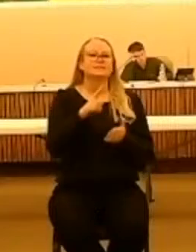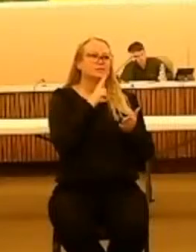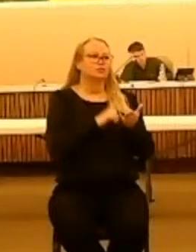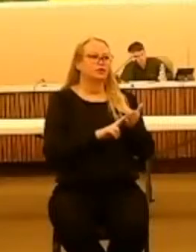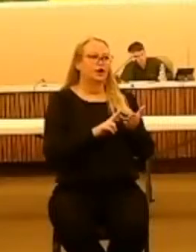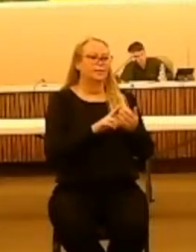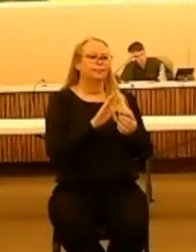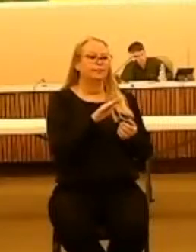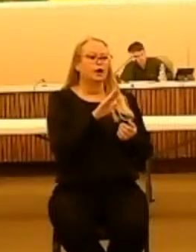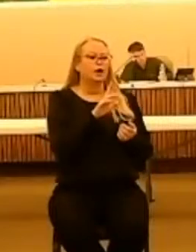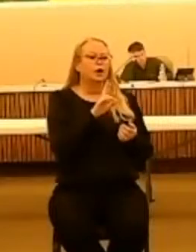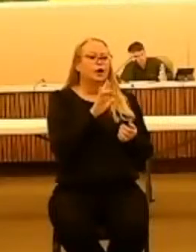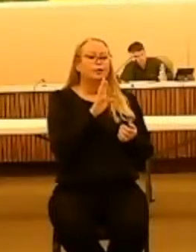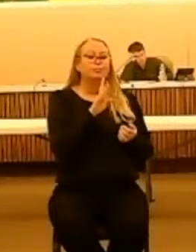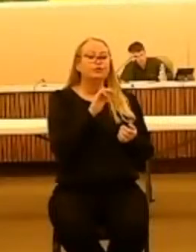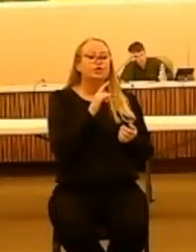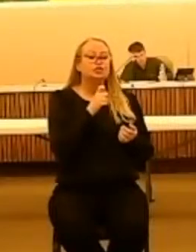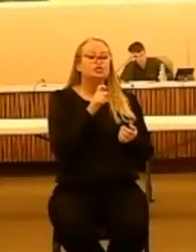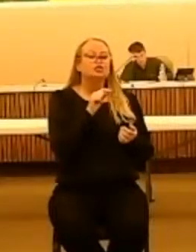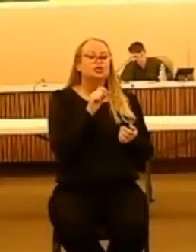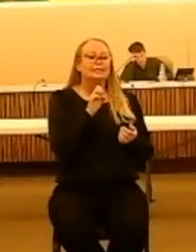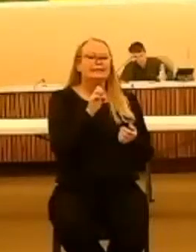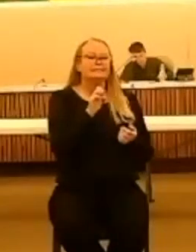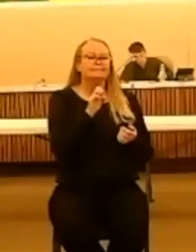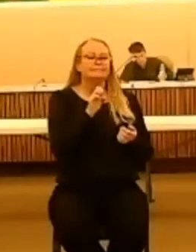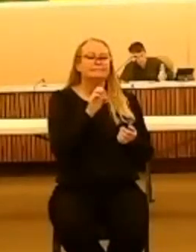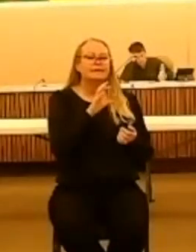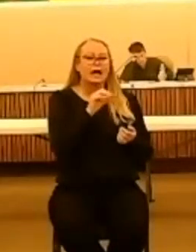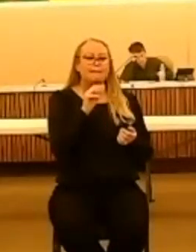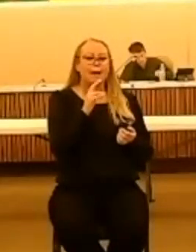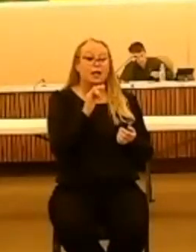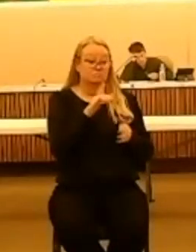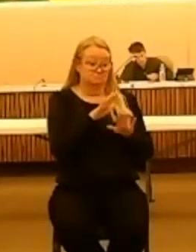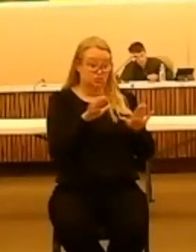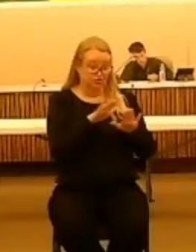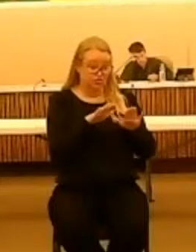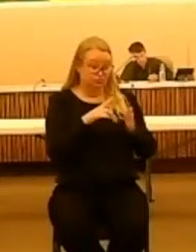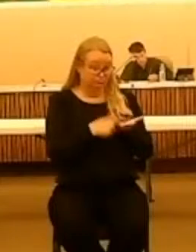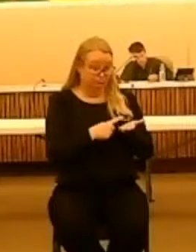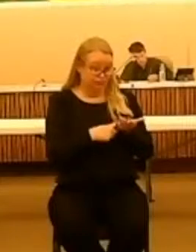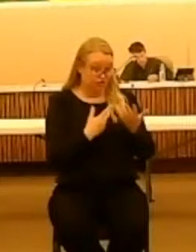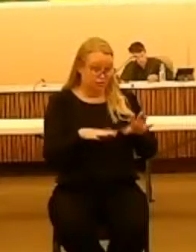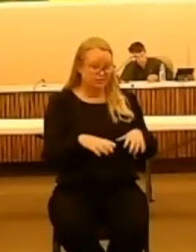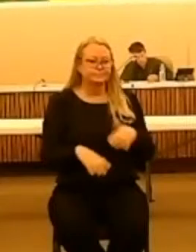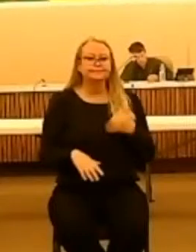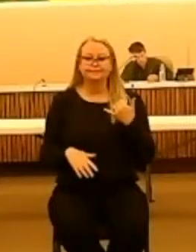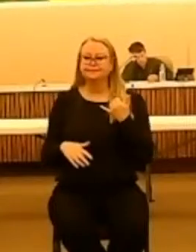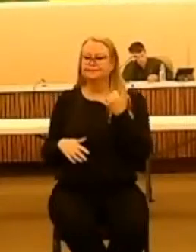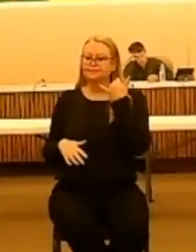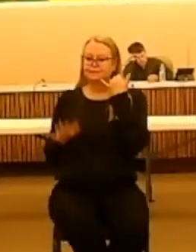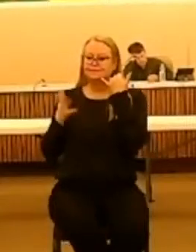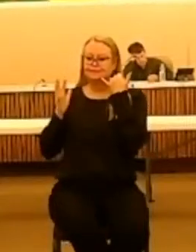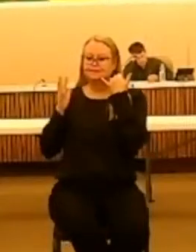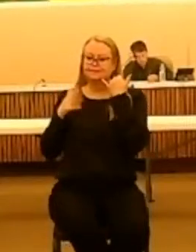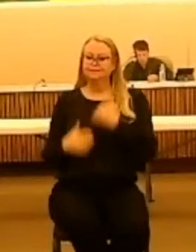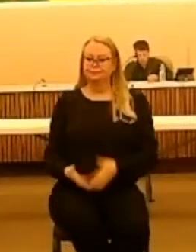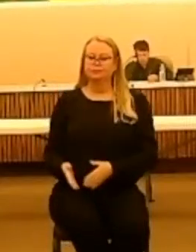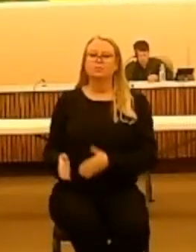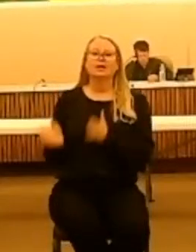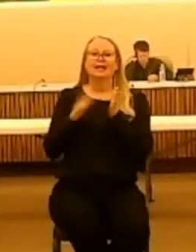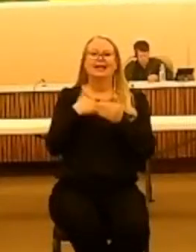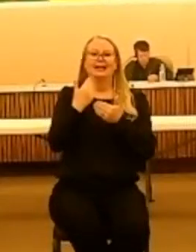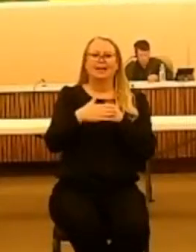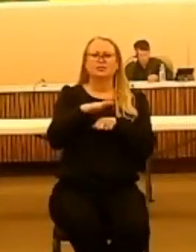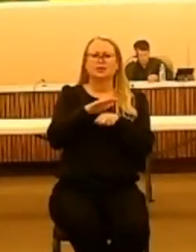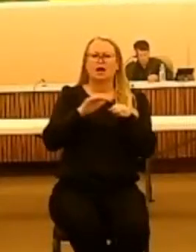Bridget and Michael, are you all set? Yes, we are. Thank you. Okay. Lori Everdike